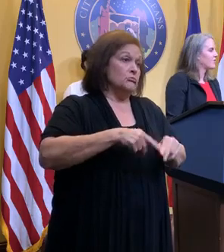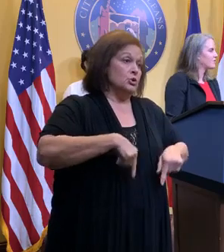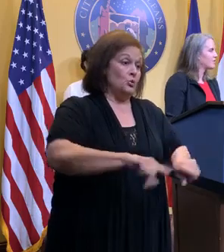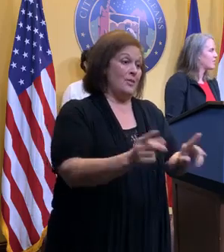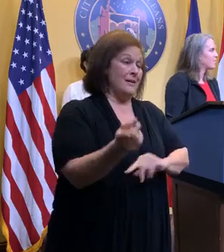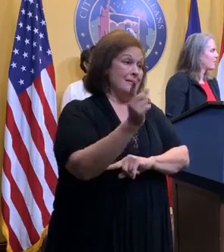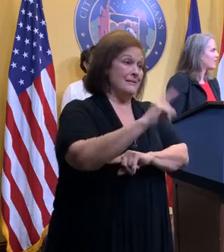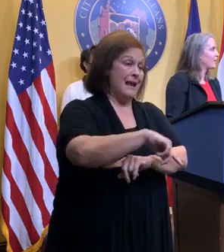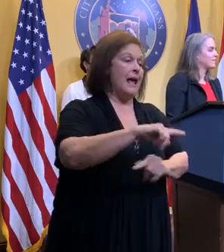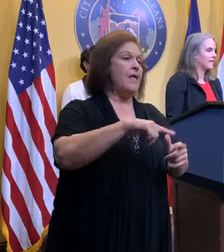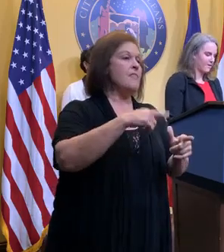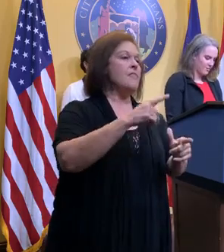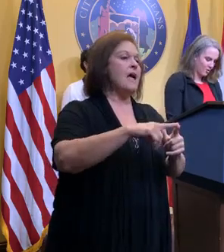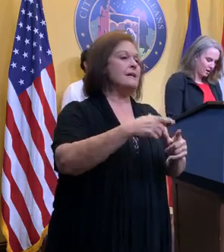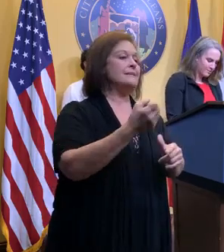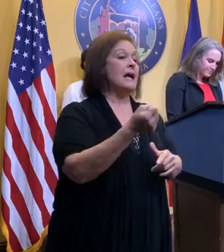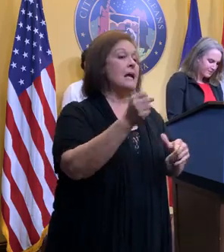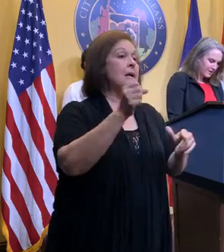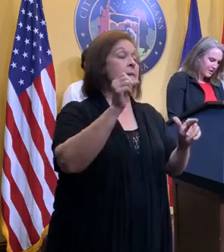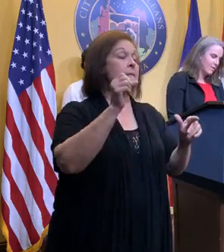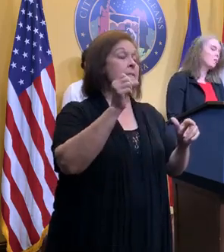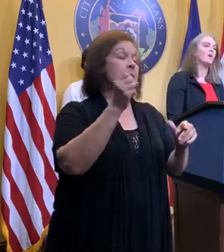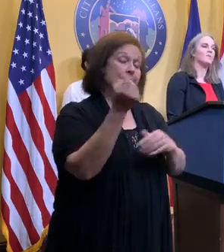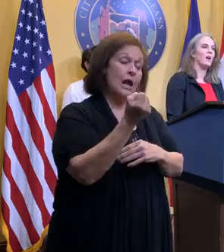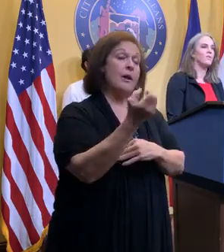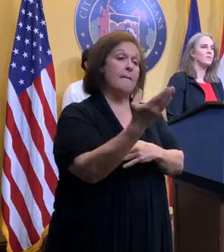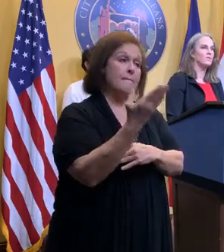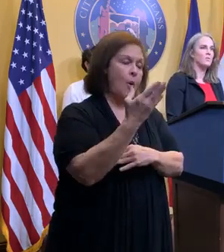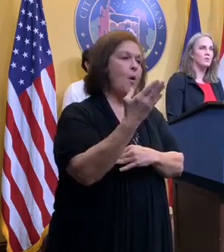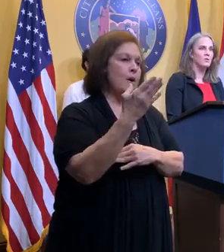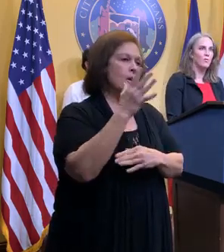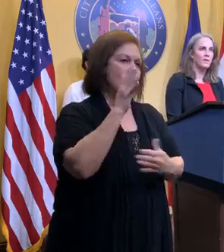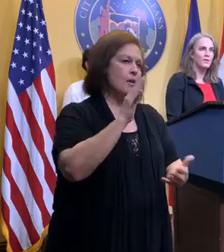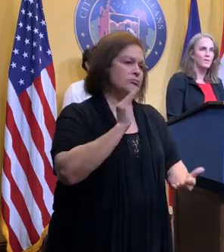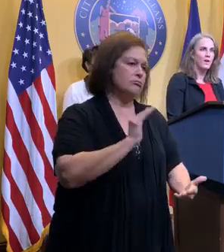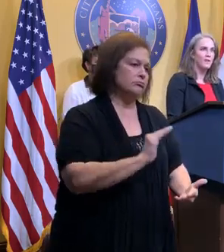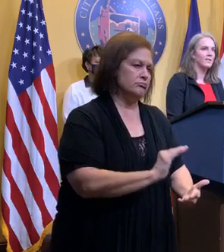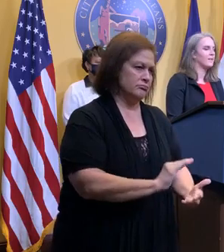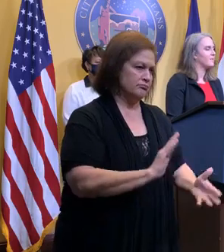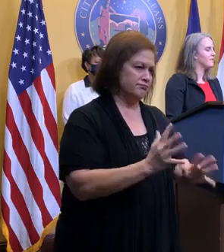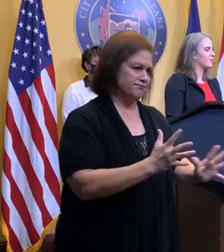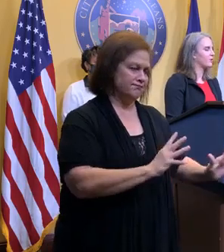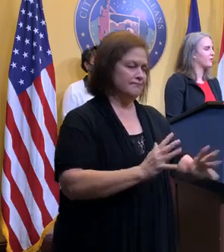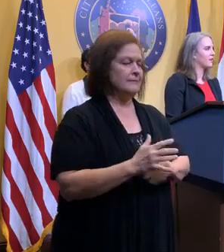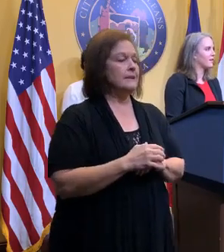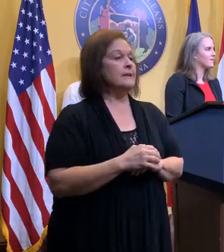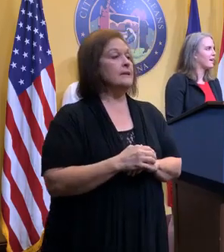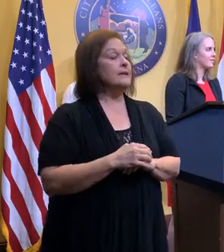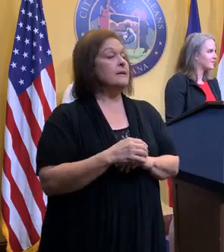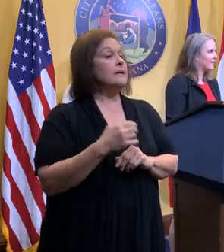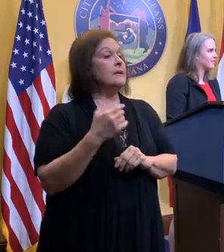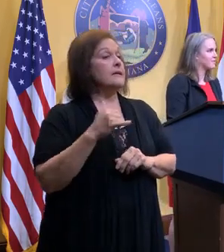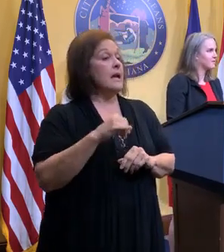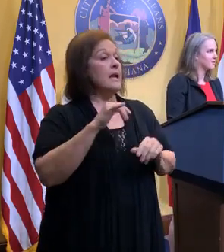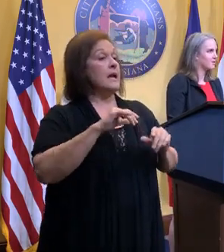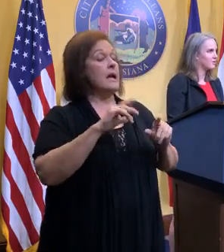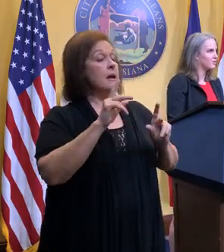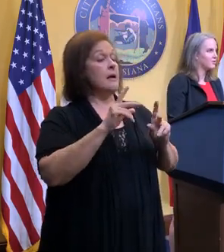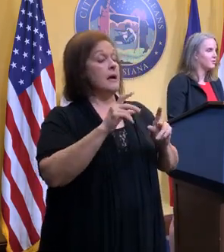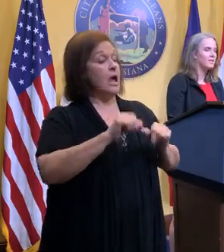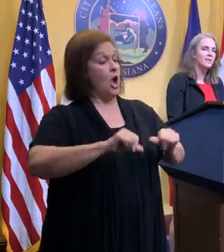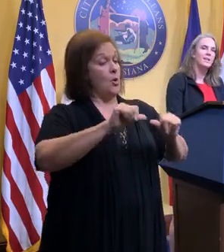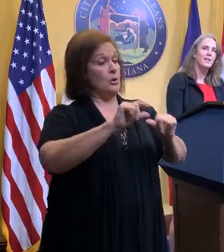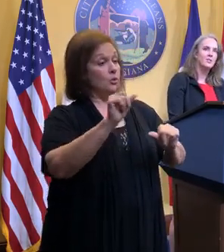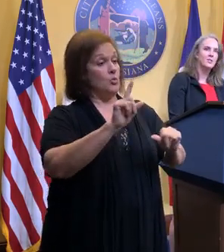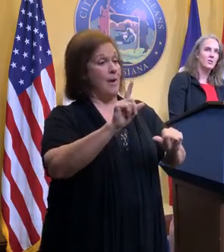day, and eventually taper off by Saturday morning. We also have the storm surge warning in effect, especially for the areas outside the risk